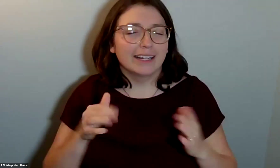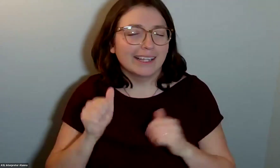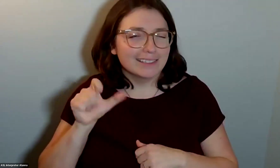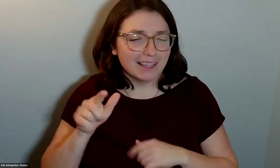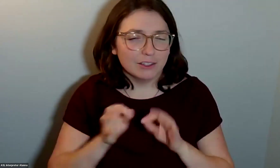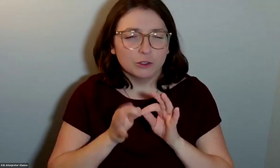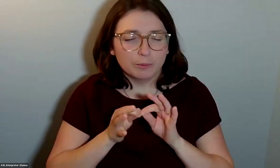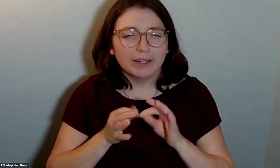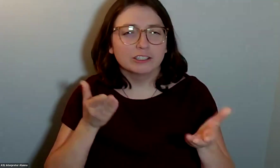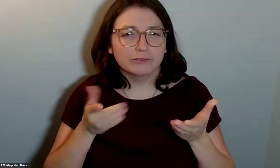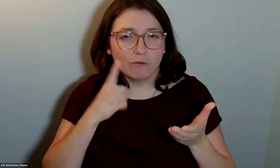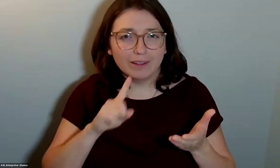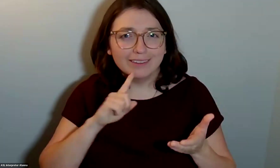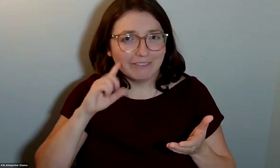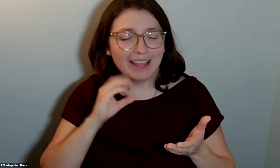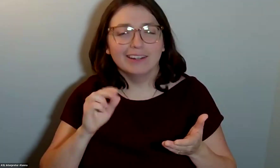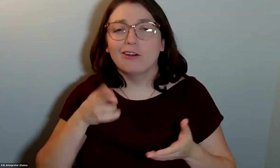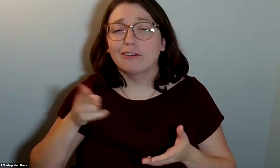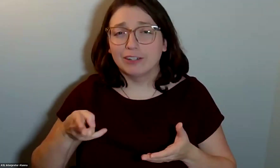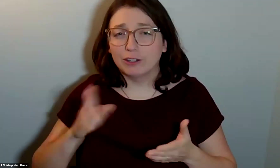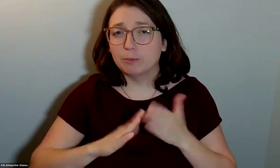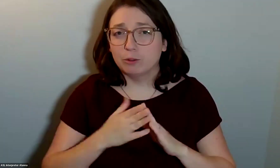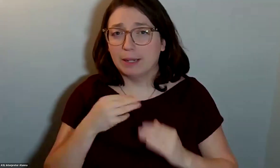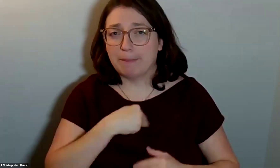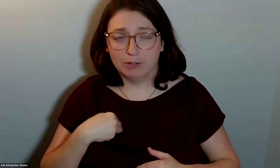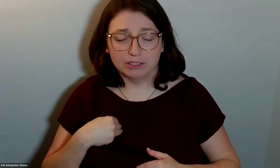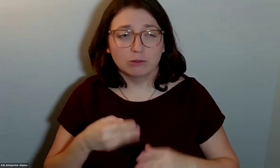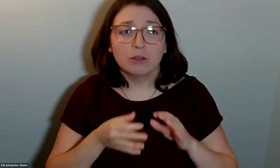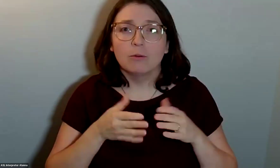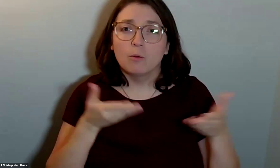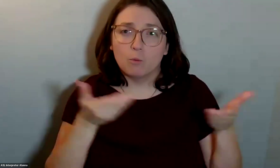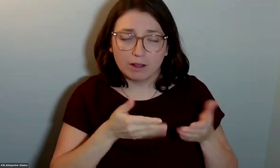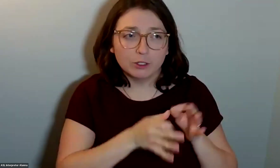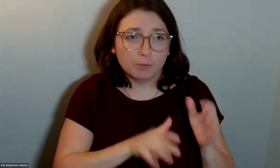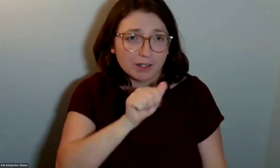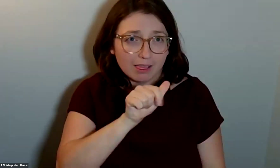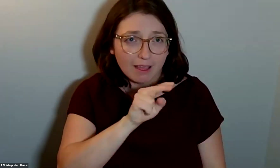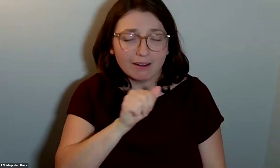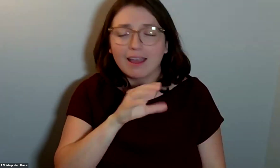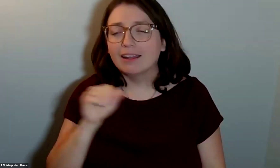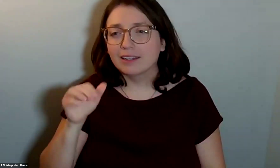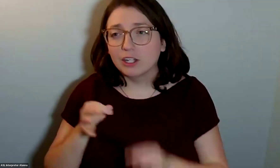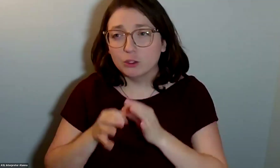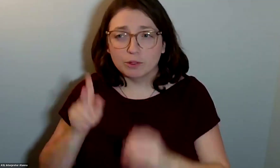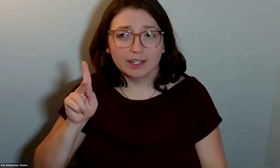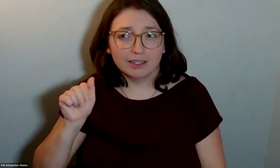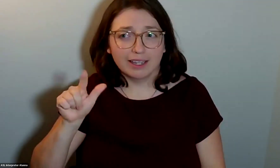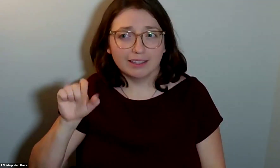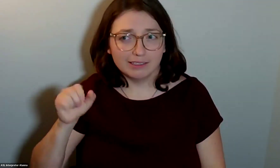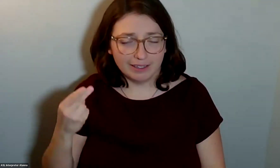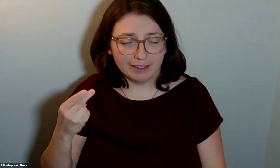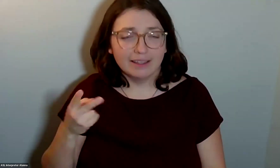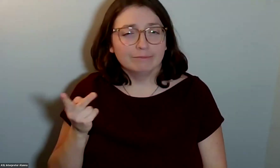for our deaf and hard of hearing community members. So please welcome interpreter Alana and interpreter Kaylee, who are joining us